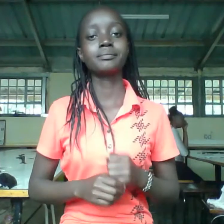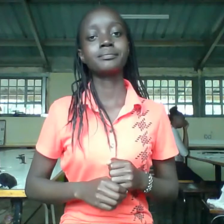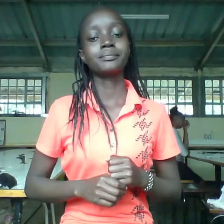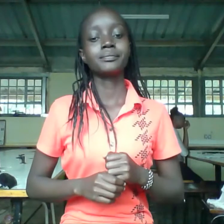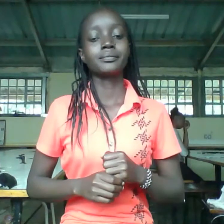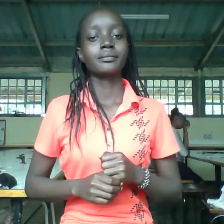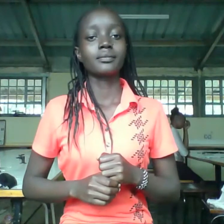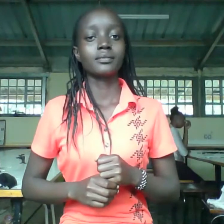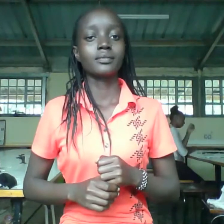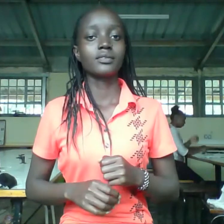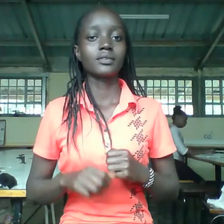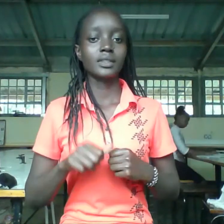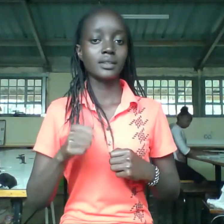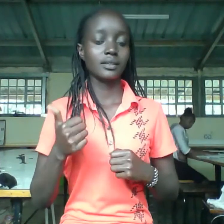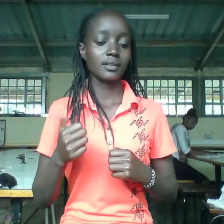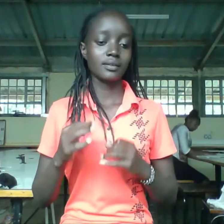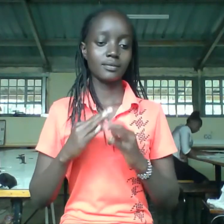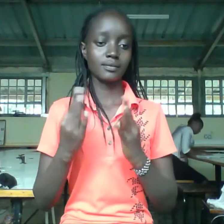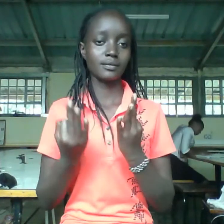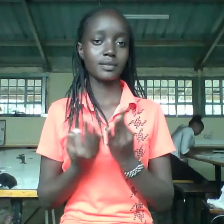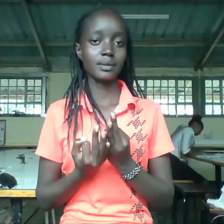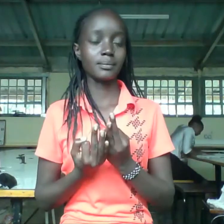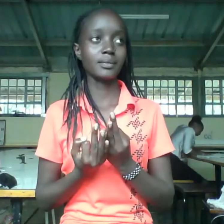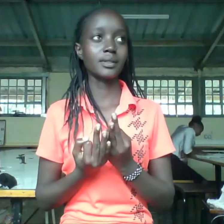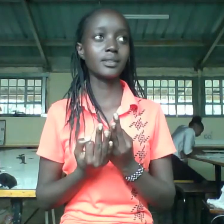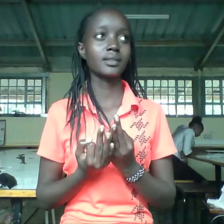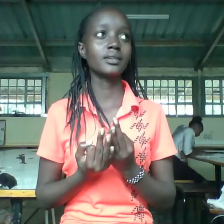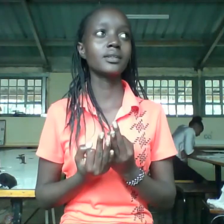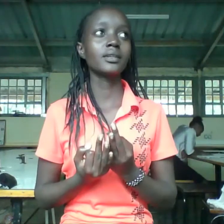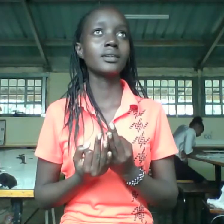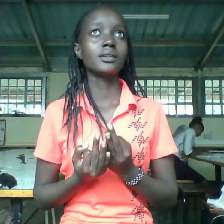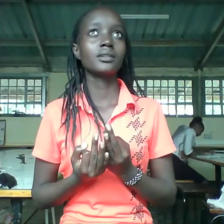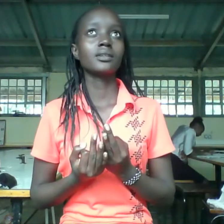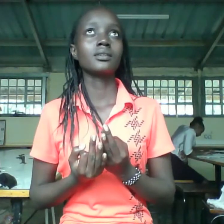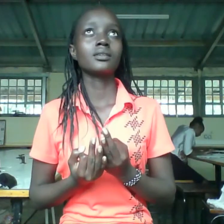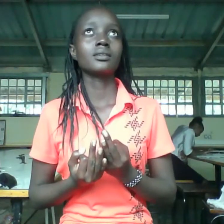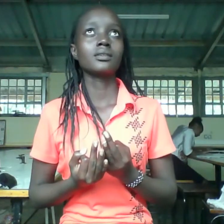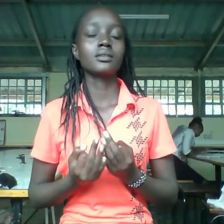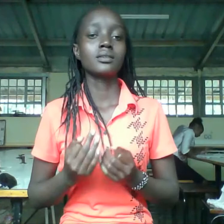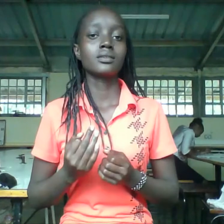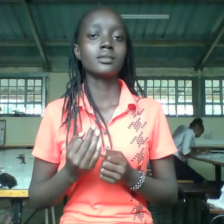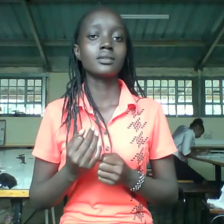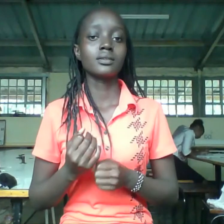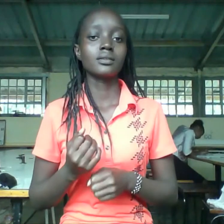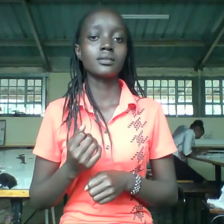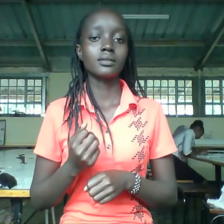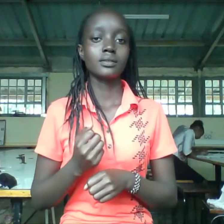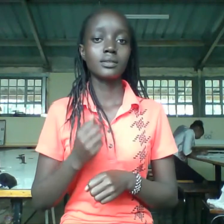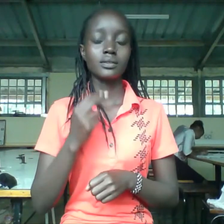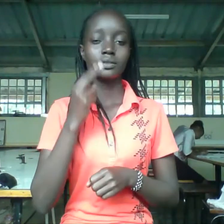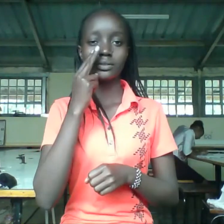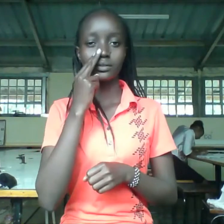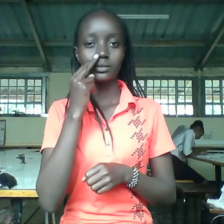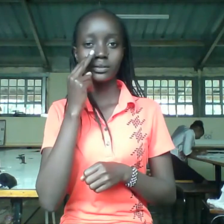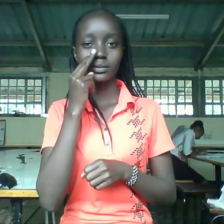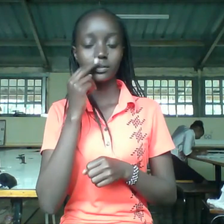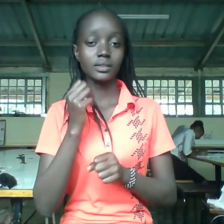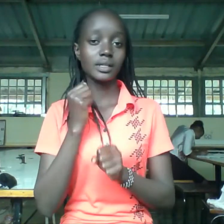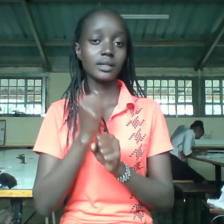the family found it so amusing that they did not stop teasing Milton about it for the